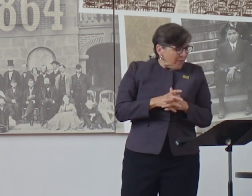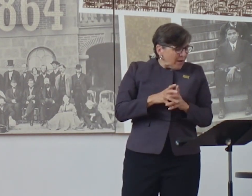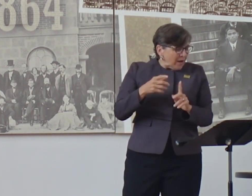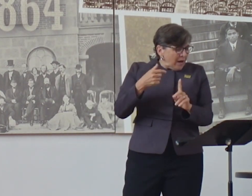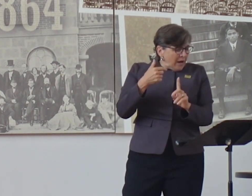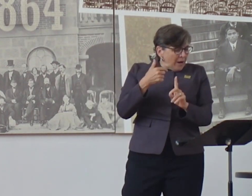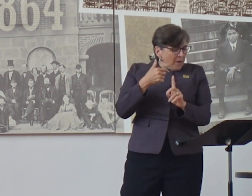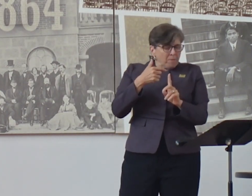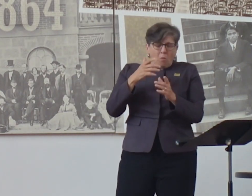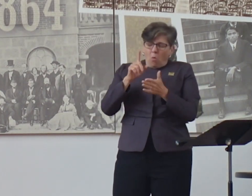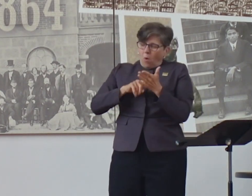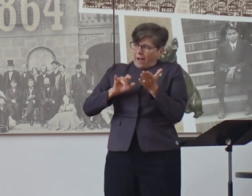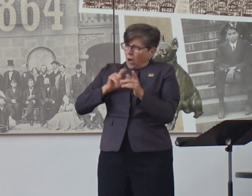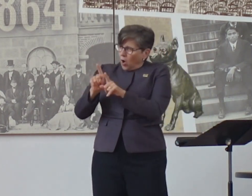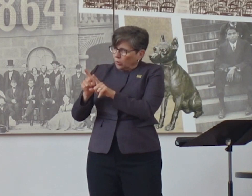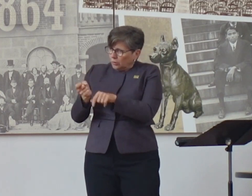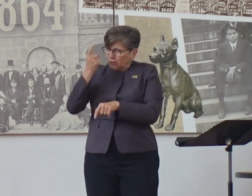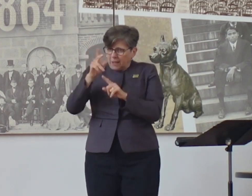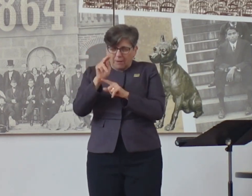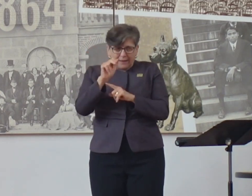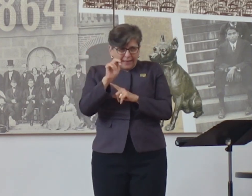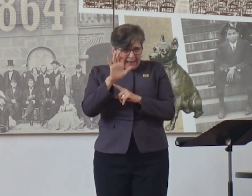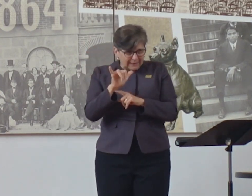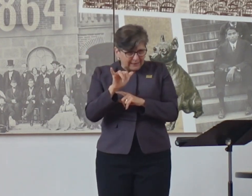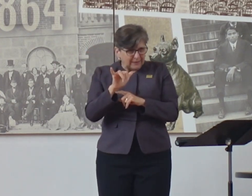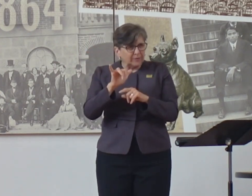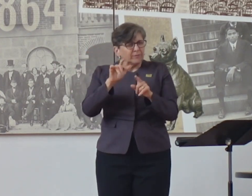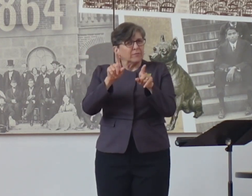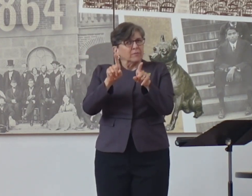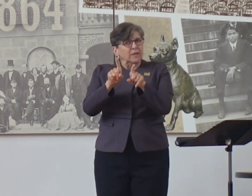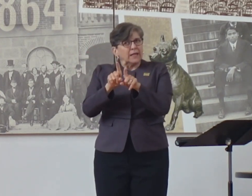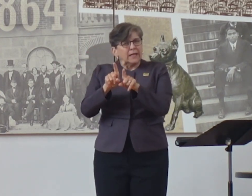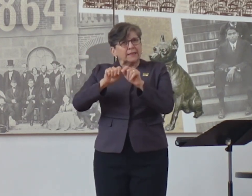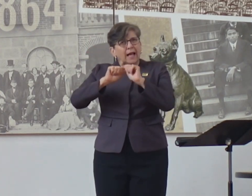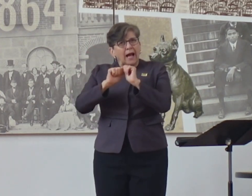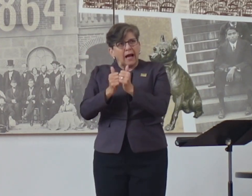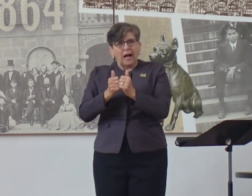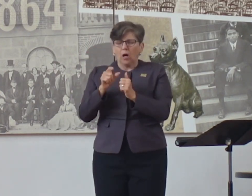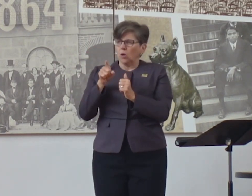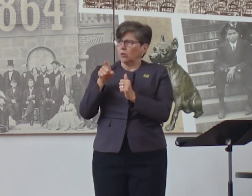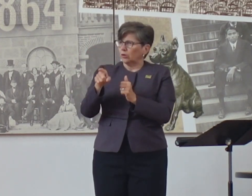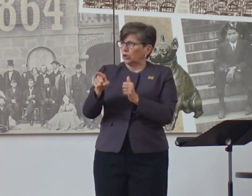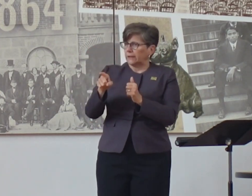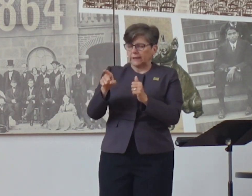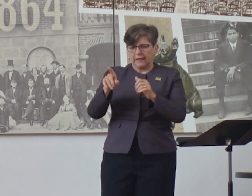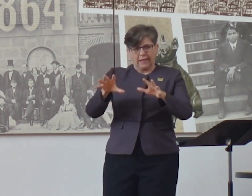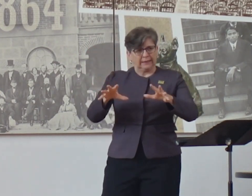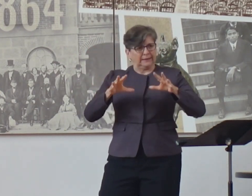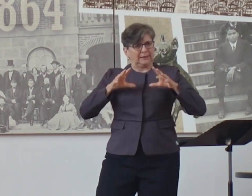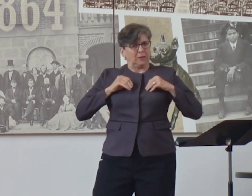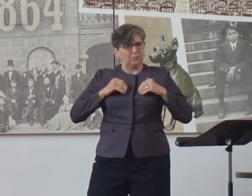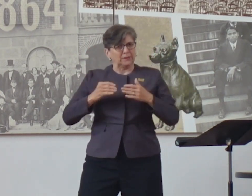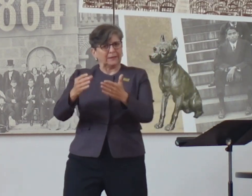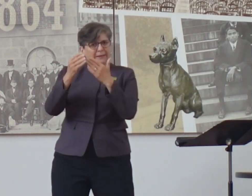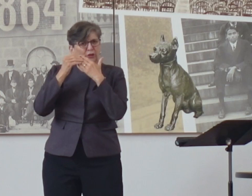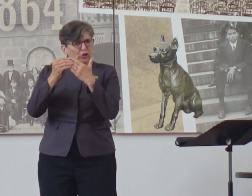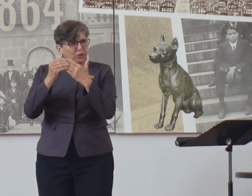here in the audience today. What I also understand about Nancy is just how she was able